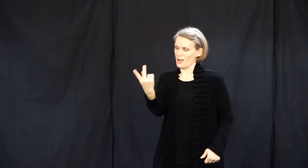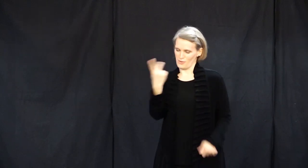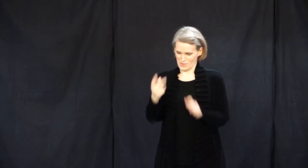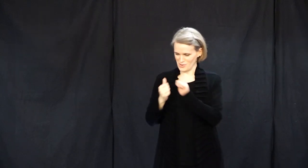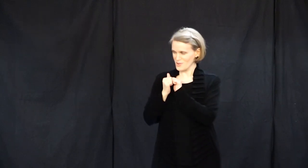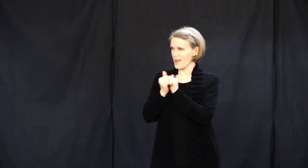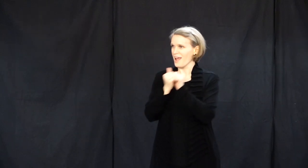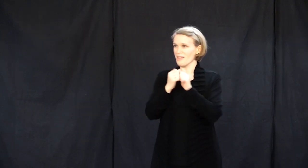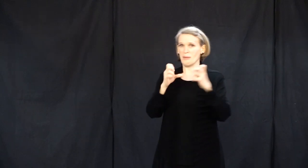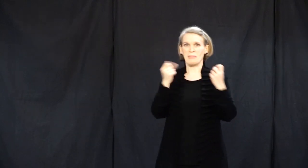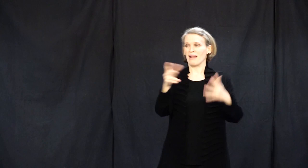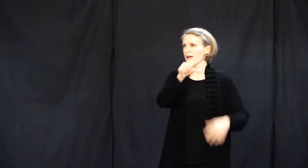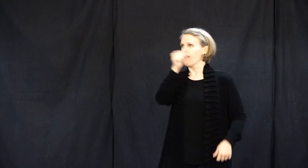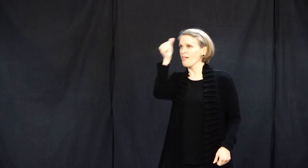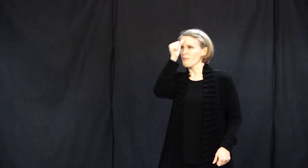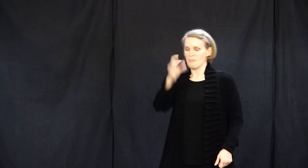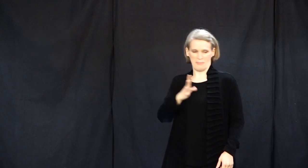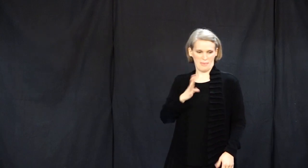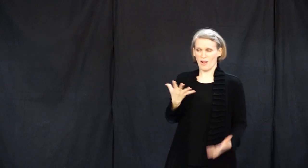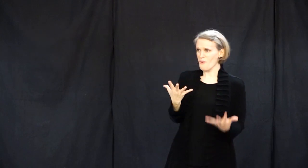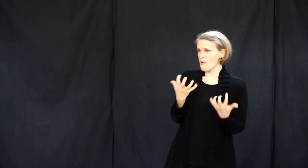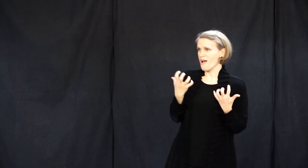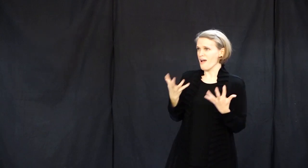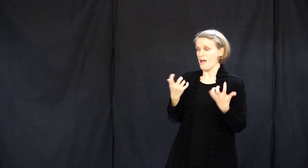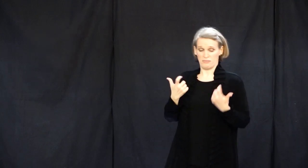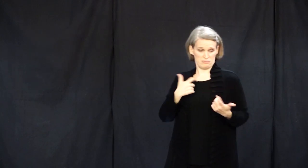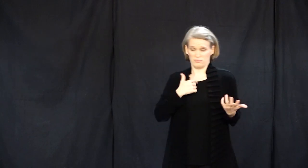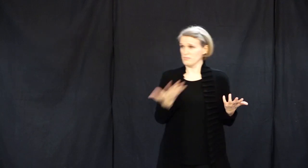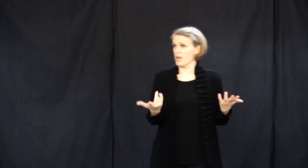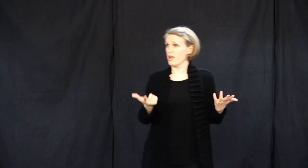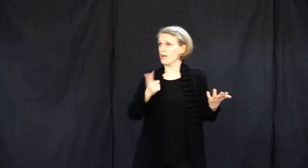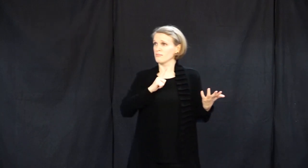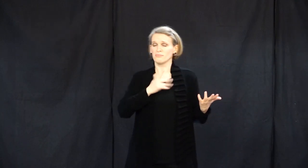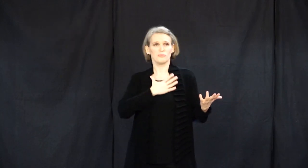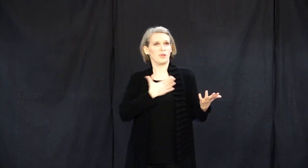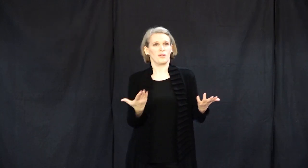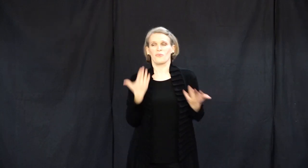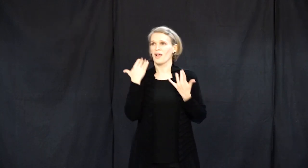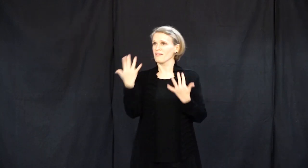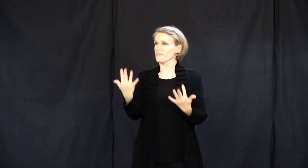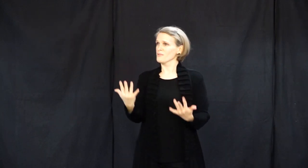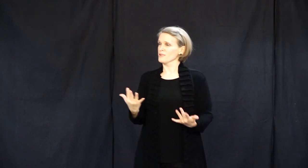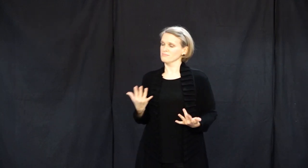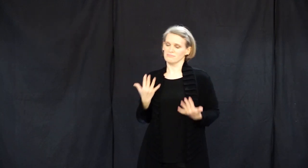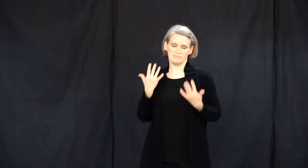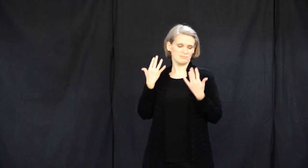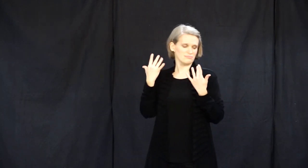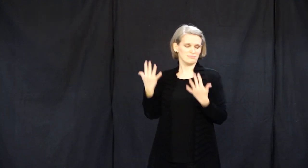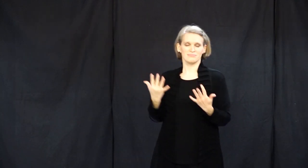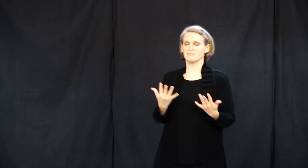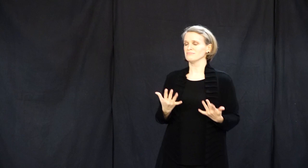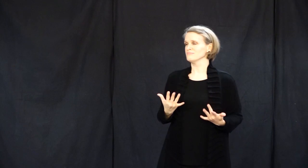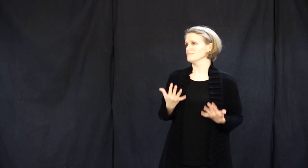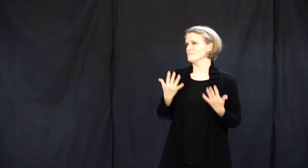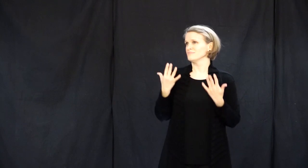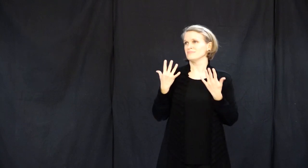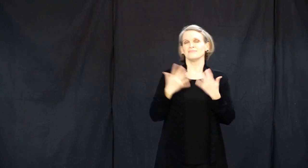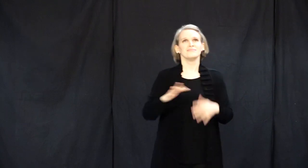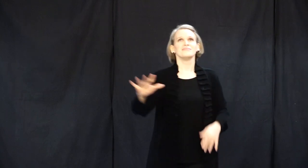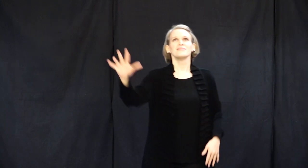have tried, then I'm willing to wait for it. I'm willing to wait for it. Wait for it. Wait for it. Wait for it. My